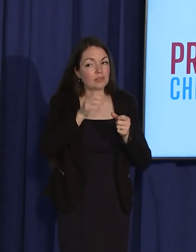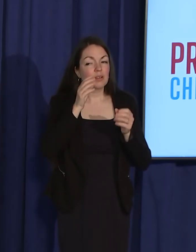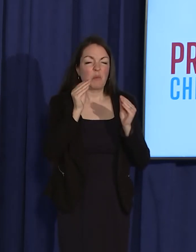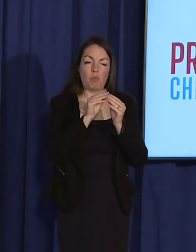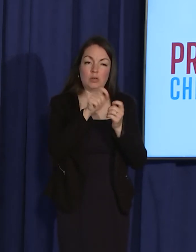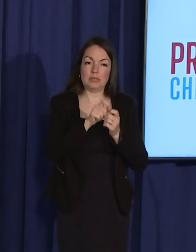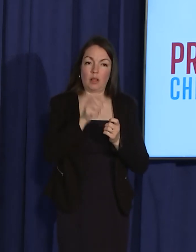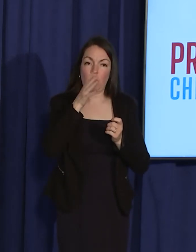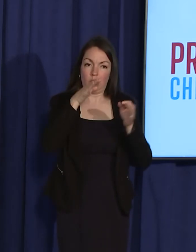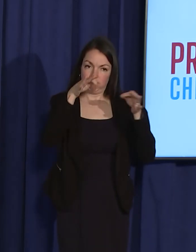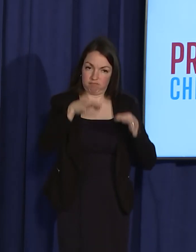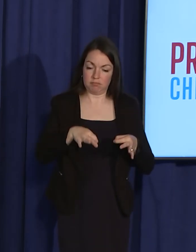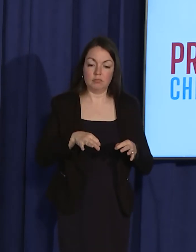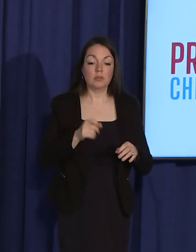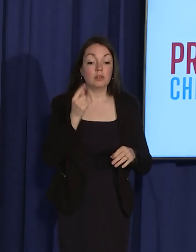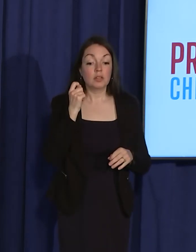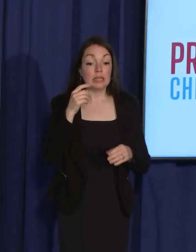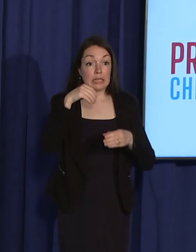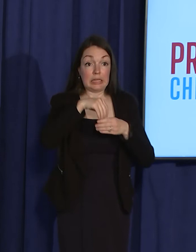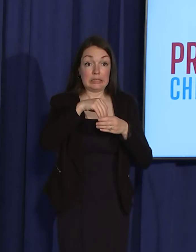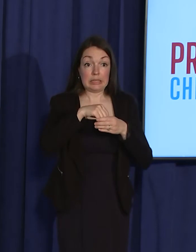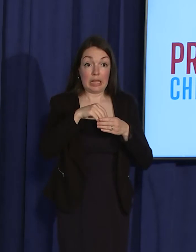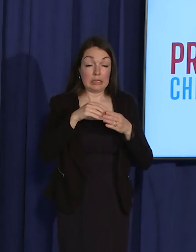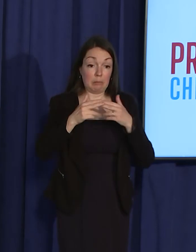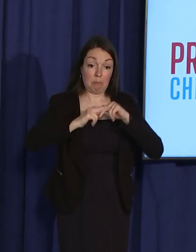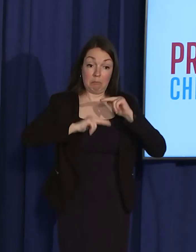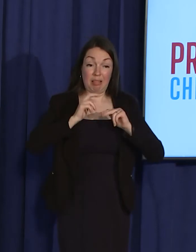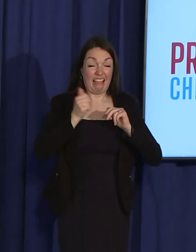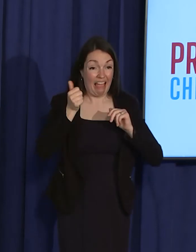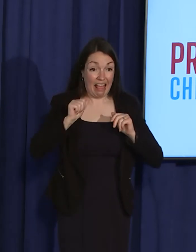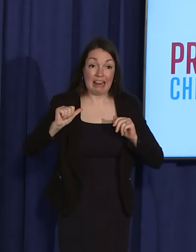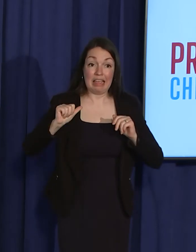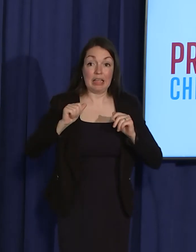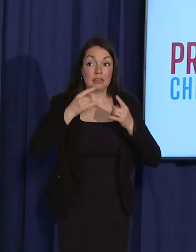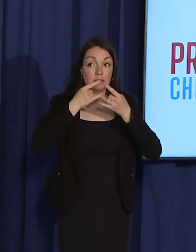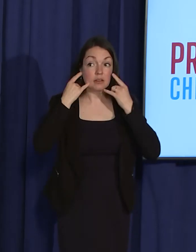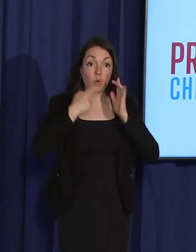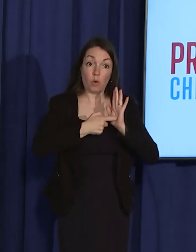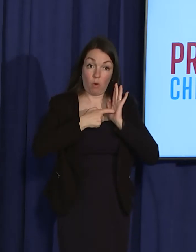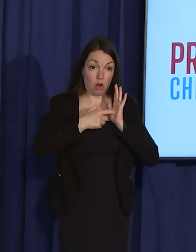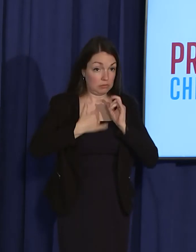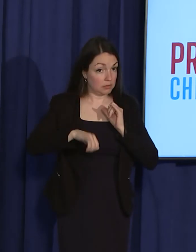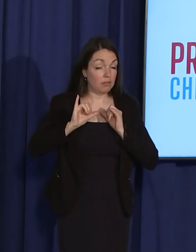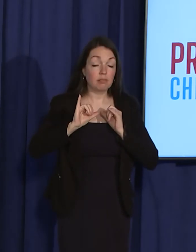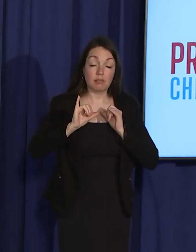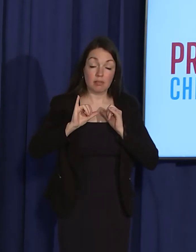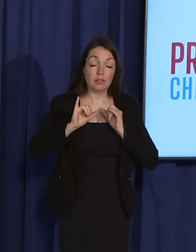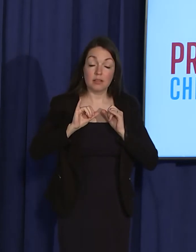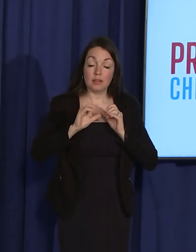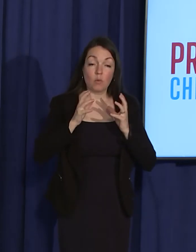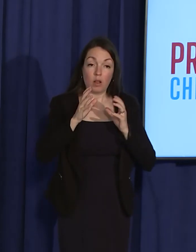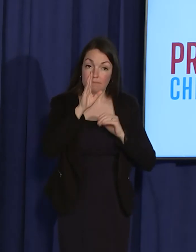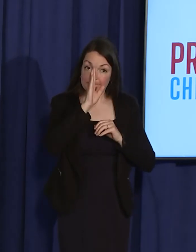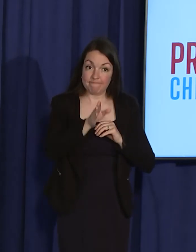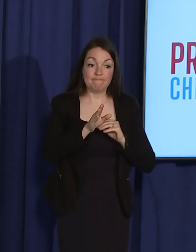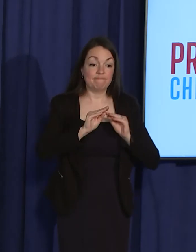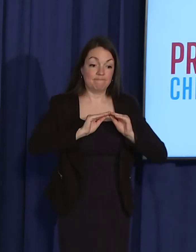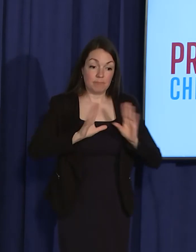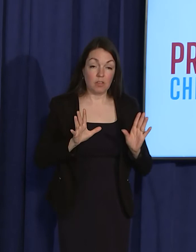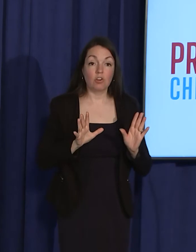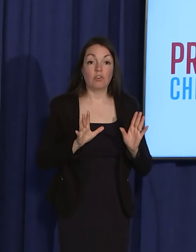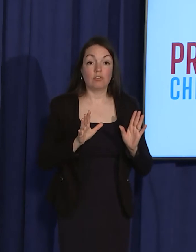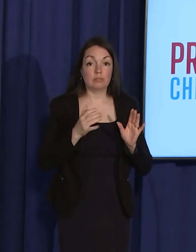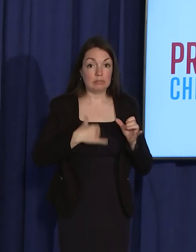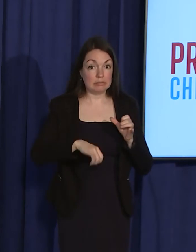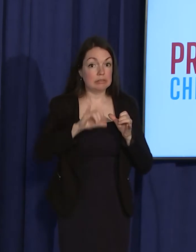this, masks remain required indoors, just to be very, very clear about this difference. We are very, very strongly still requiring.